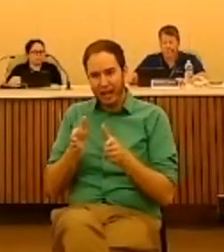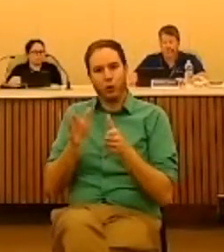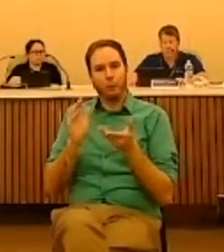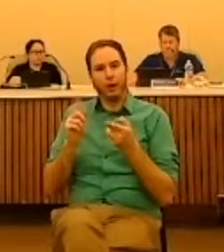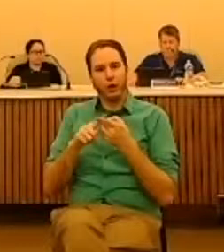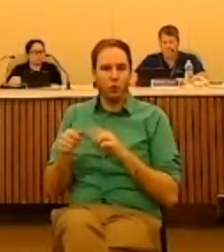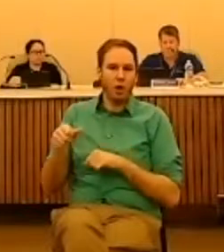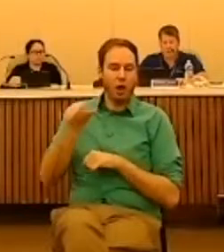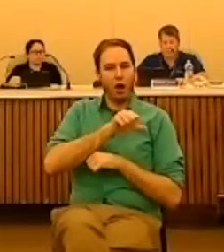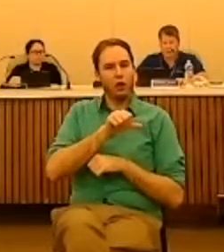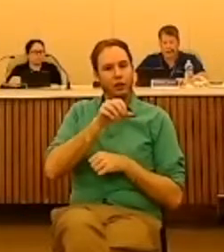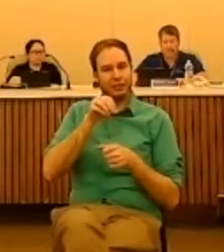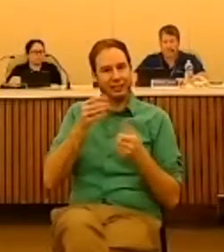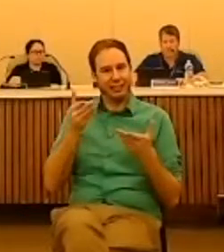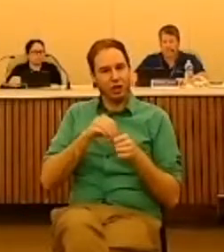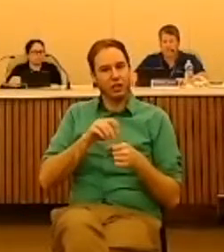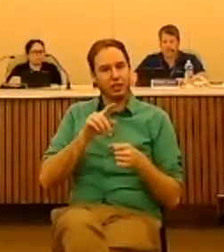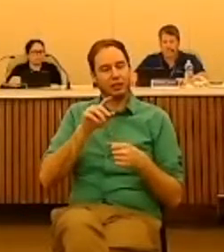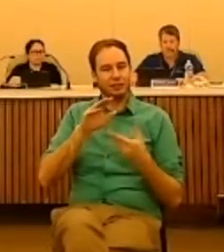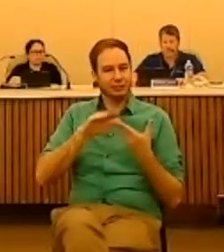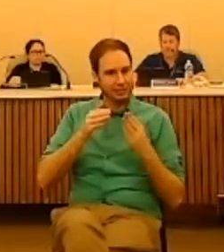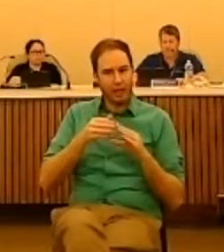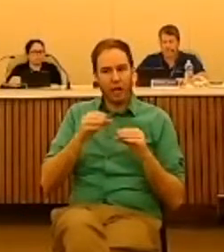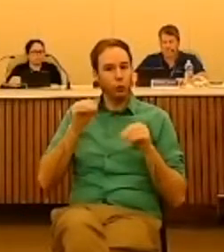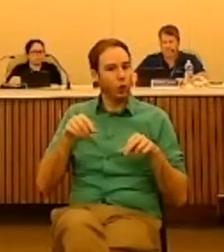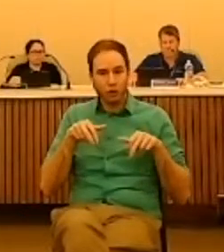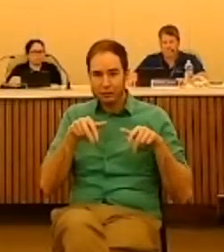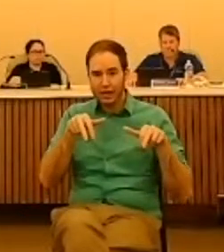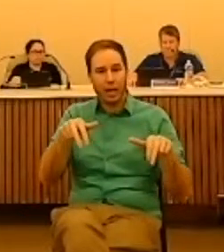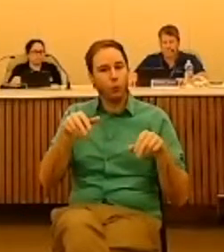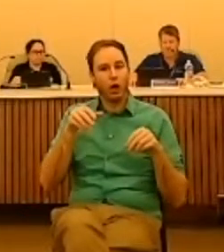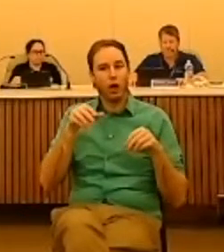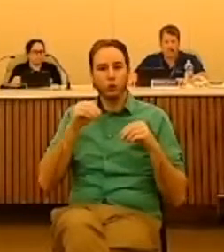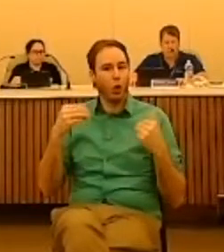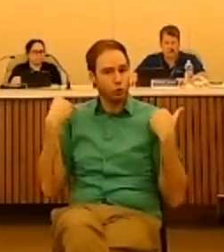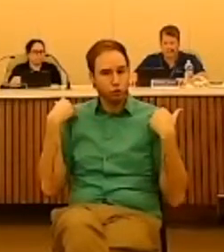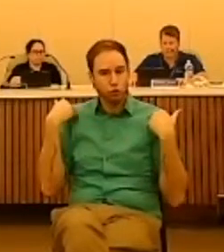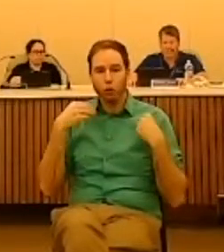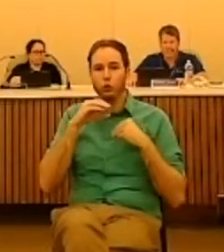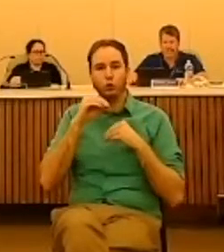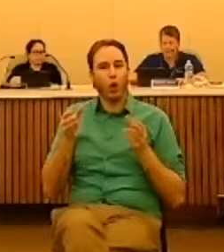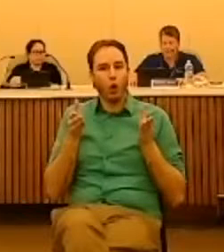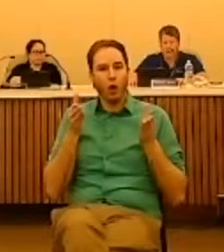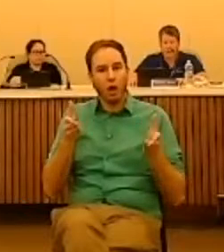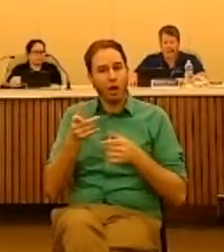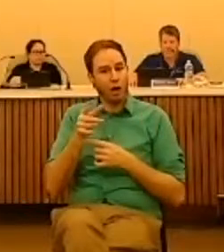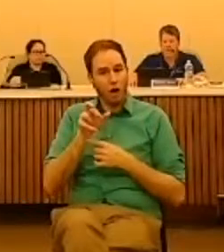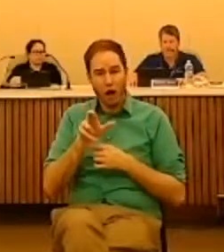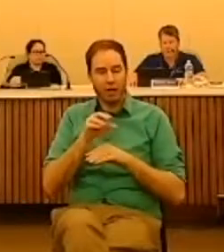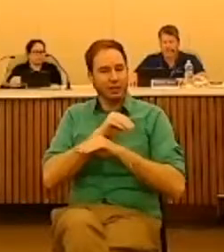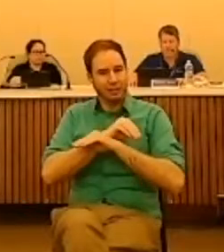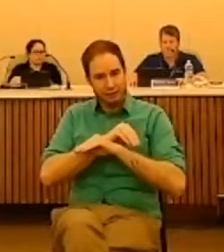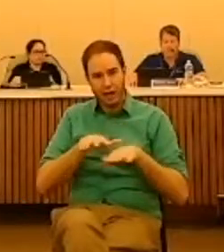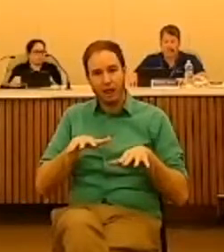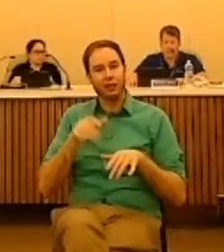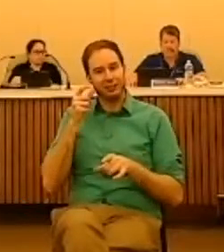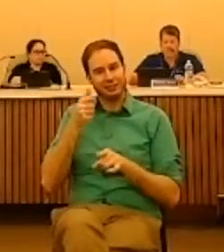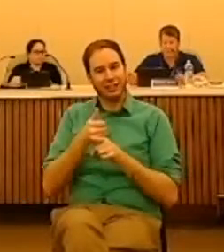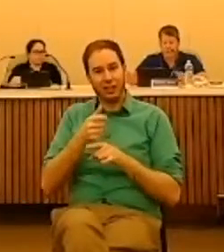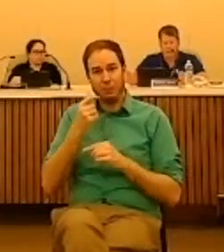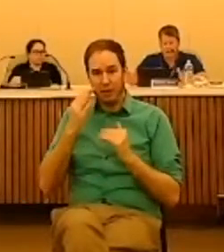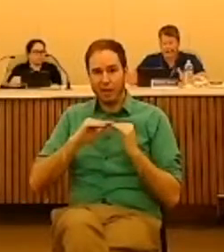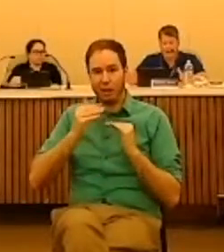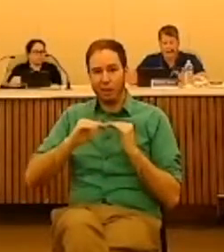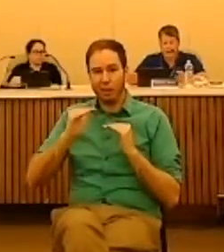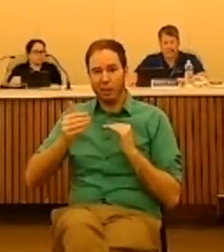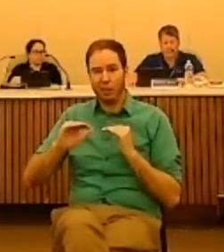than most other roads in town and has no sidewalks, no shoulders, no gutters, nothing. And oh, by the way, it's super hilly.